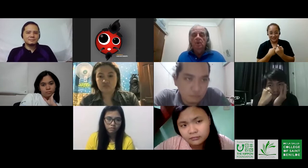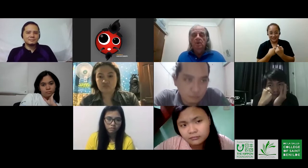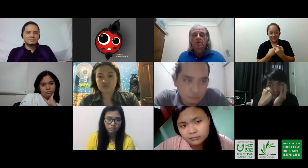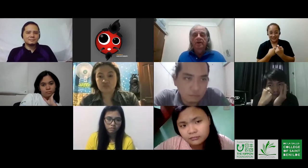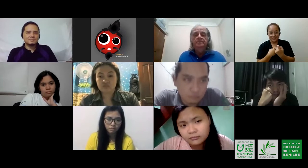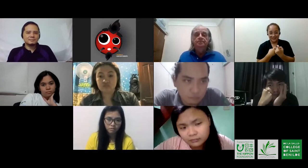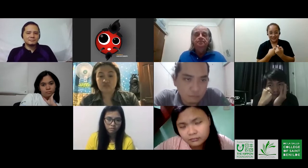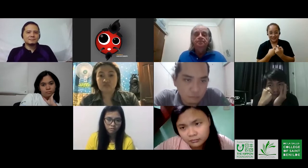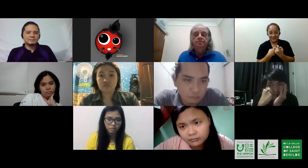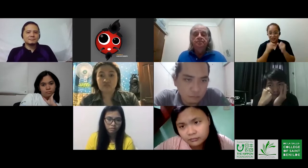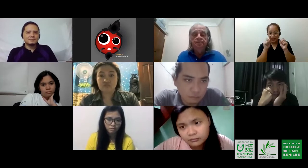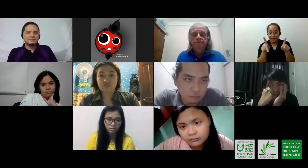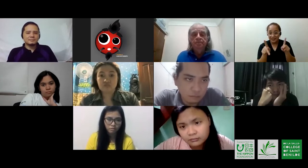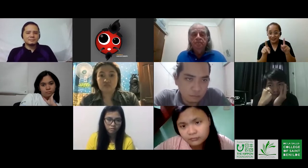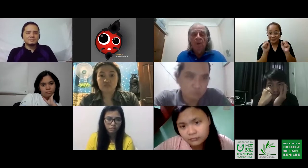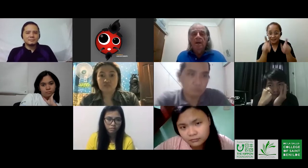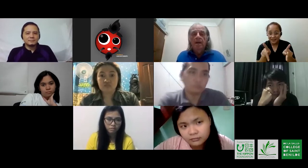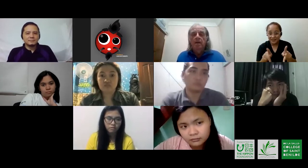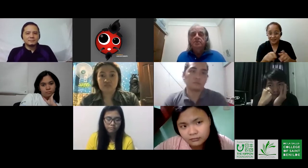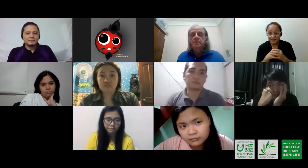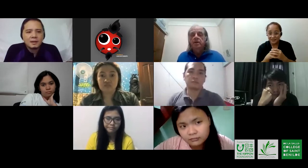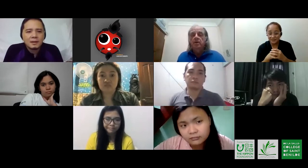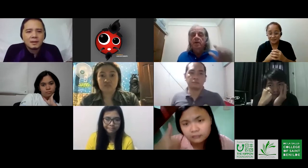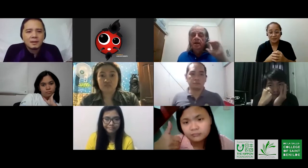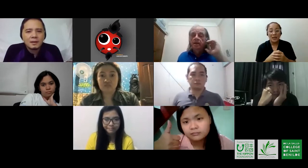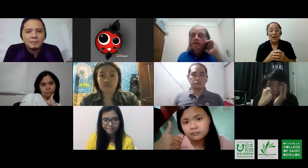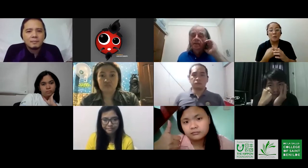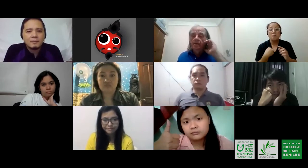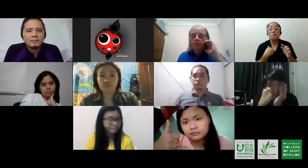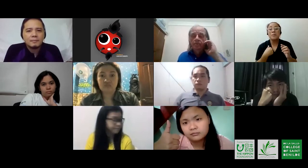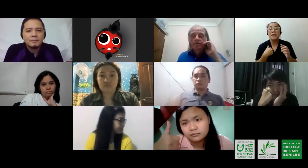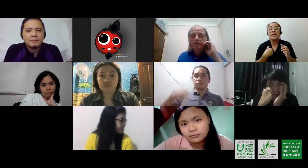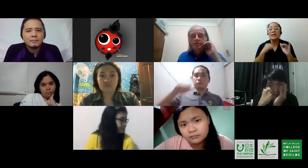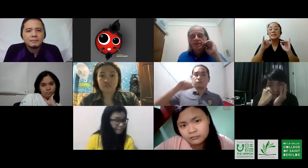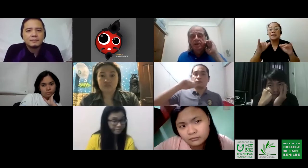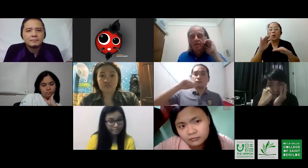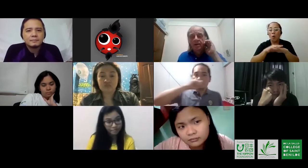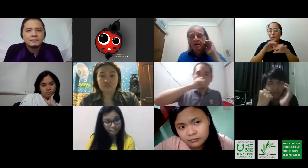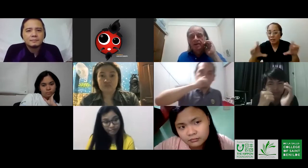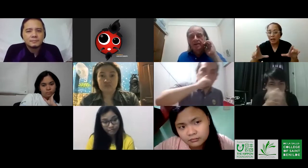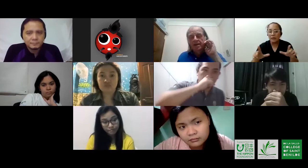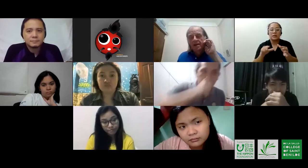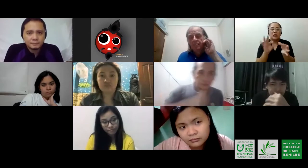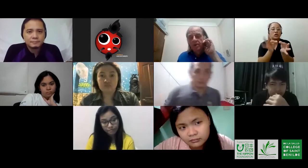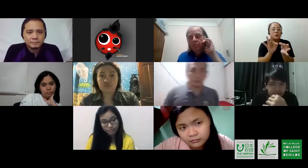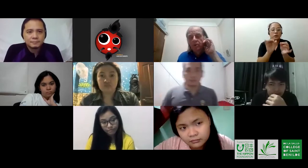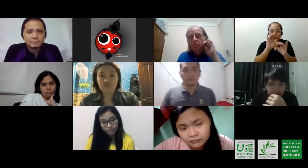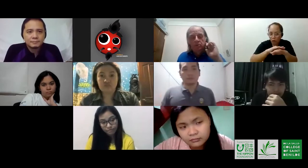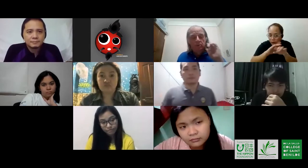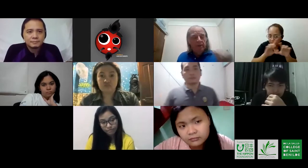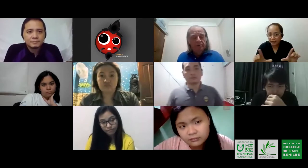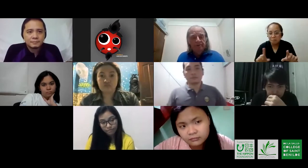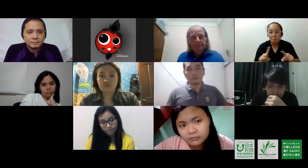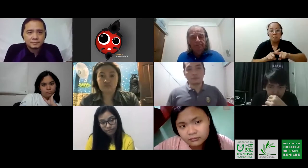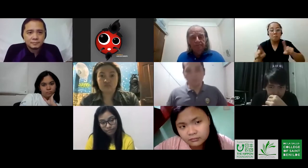Okay? And I'll stay online and the interpreters will stay online, but we won't do much.